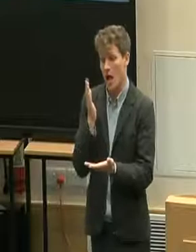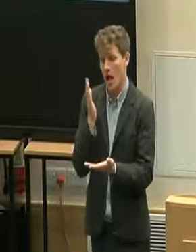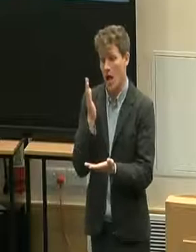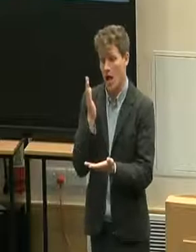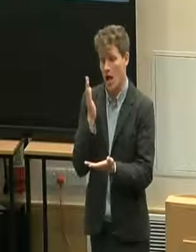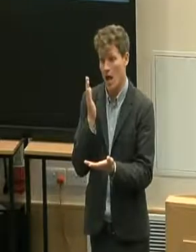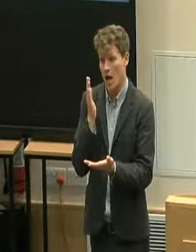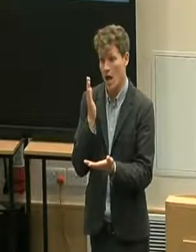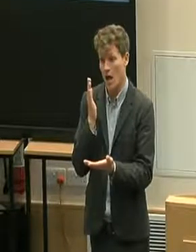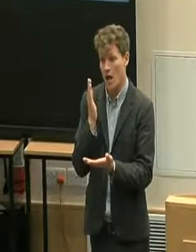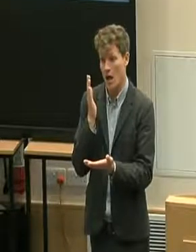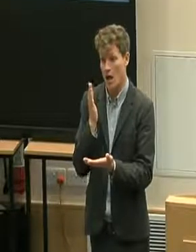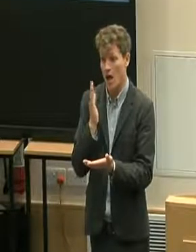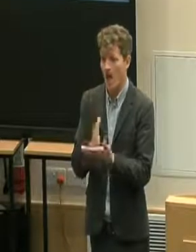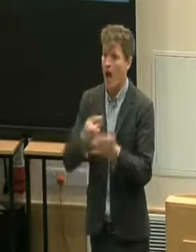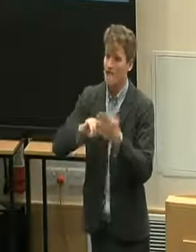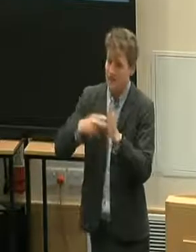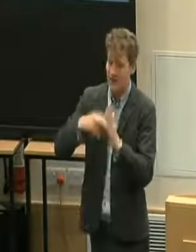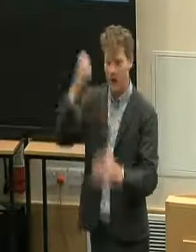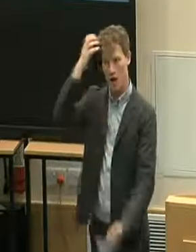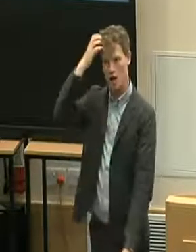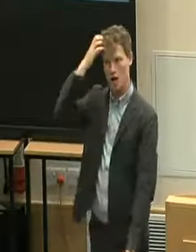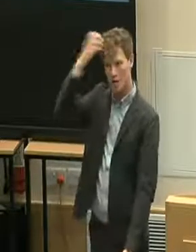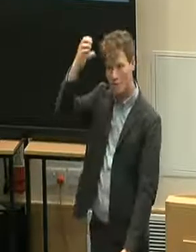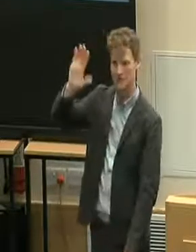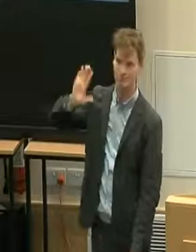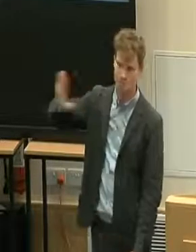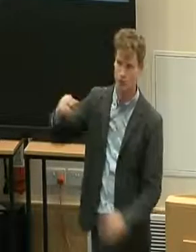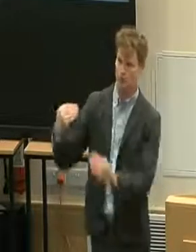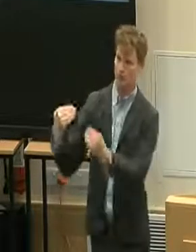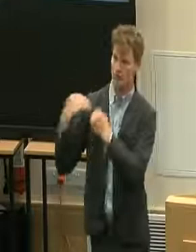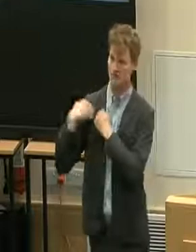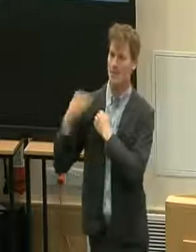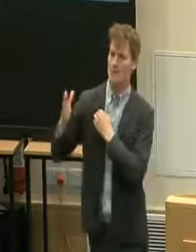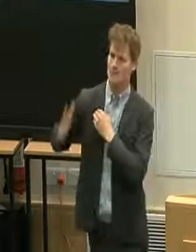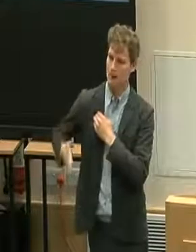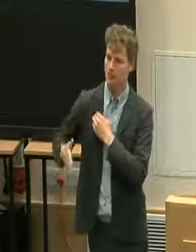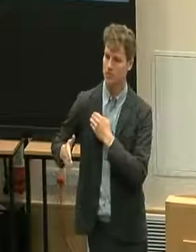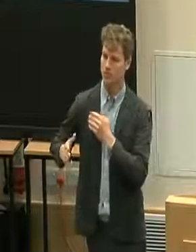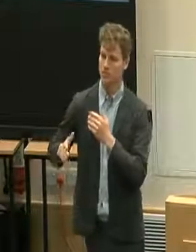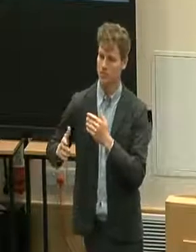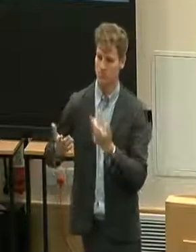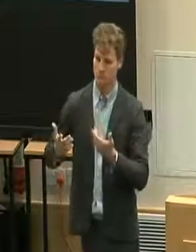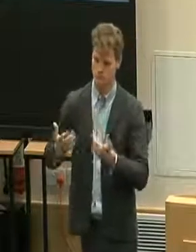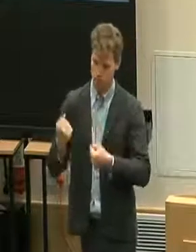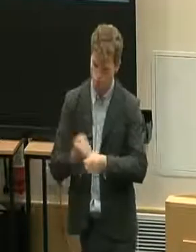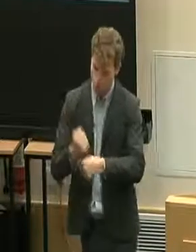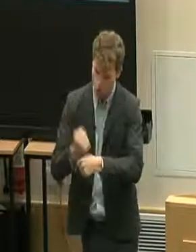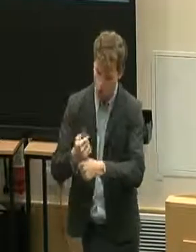transparent, participatory, accountable, systemic, and concrete manner. This is the package, as I